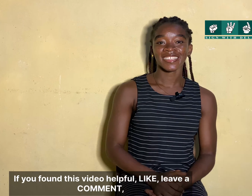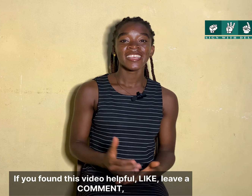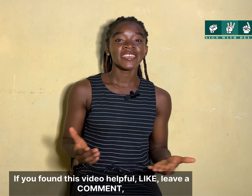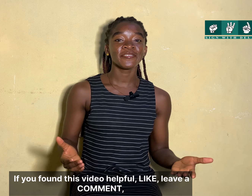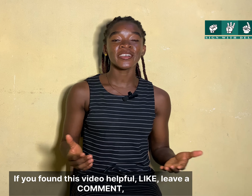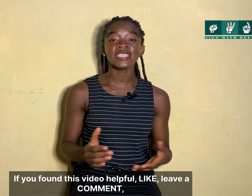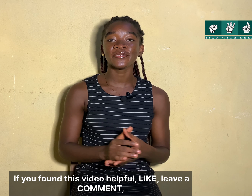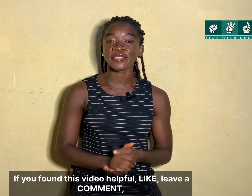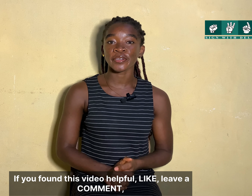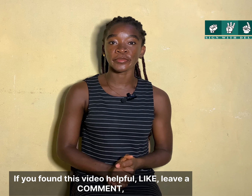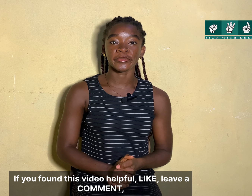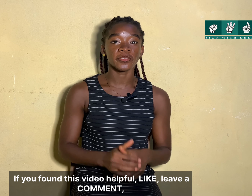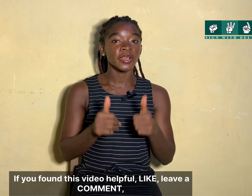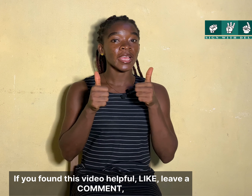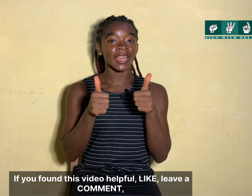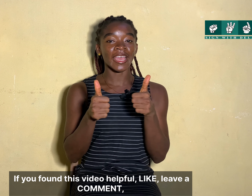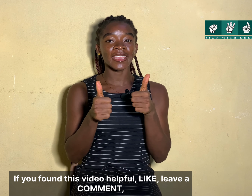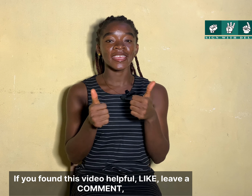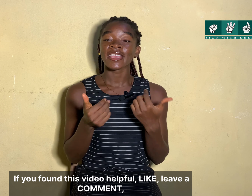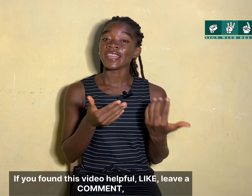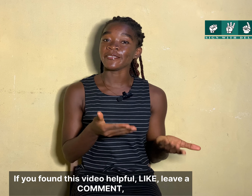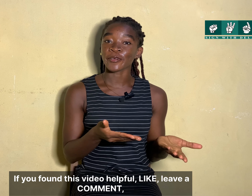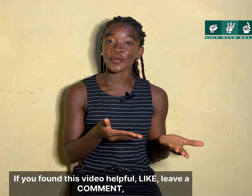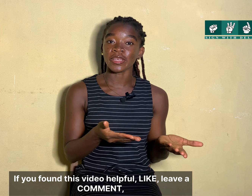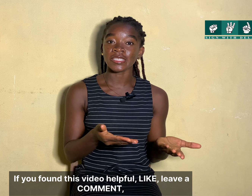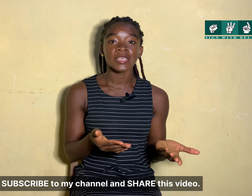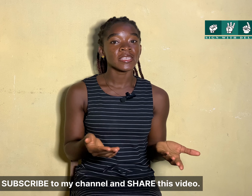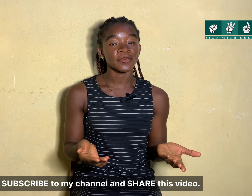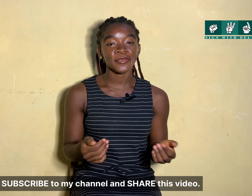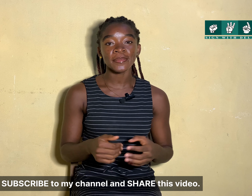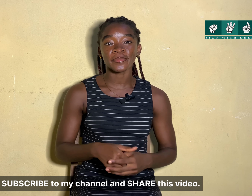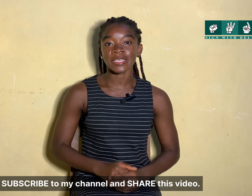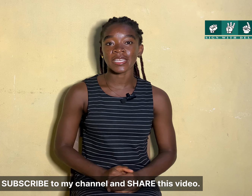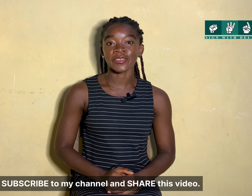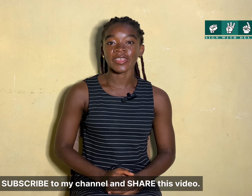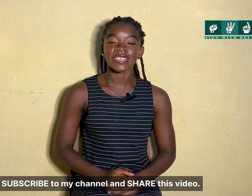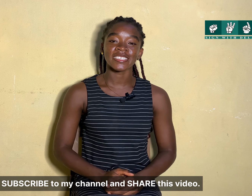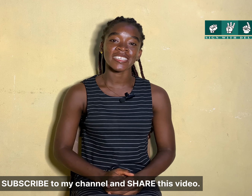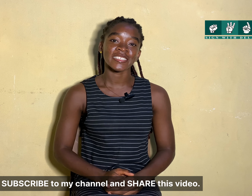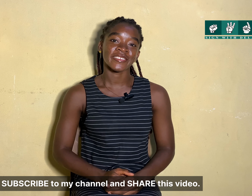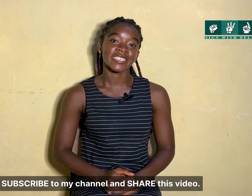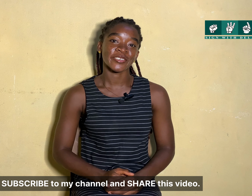If you found this video helpful. Like. Leave a comment. Subscribe. Subscribe to my channel. Subscribe share this video.